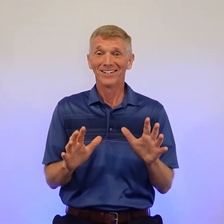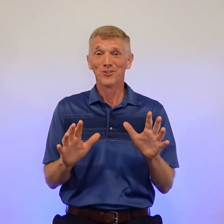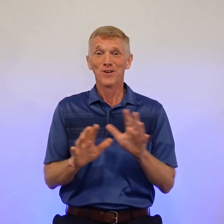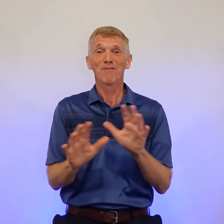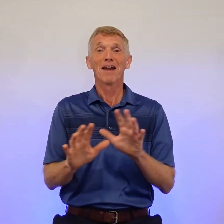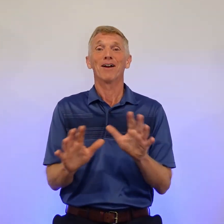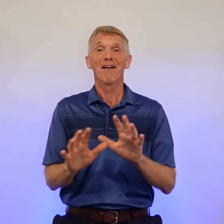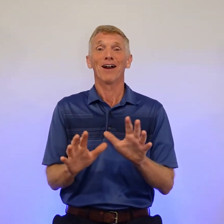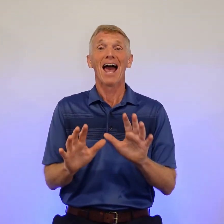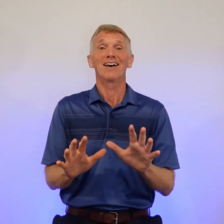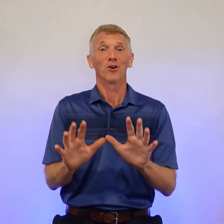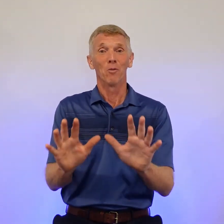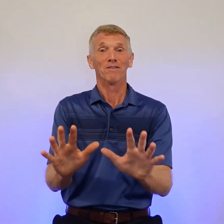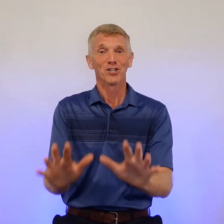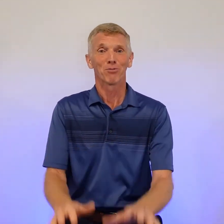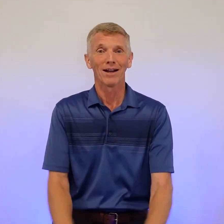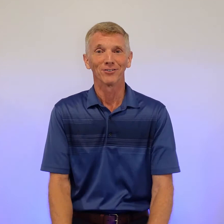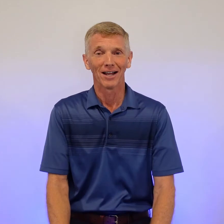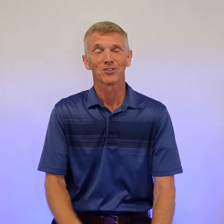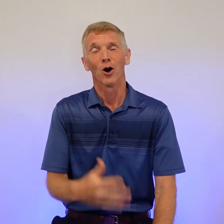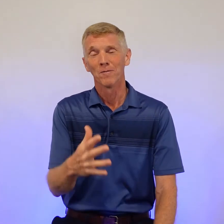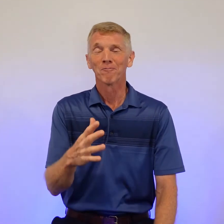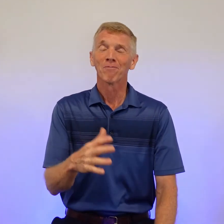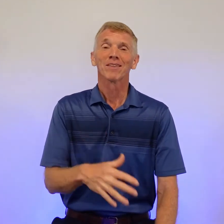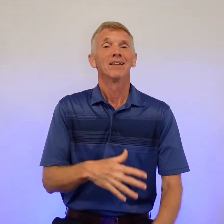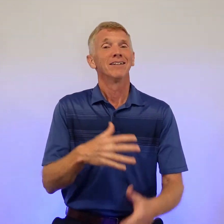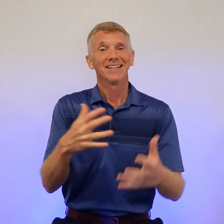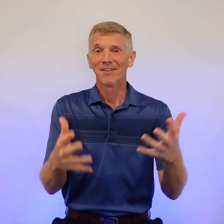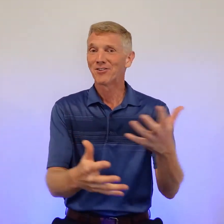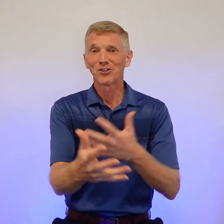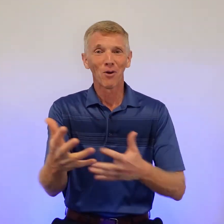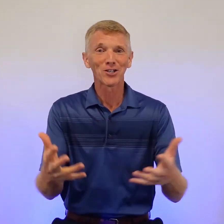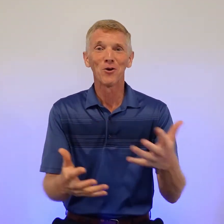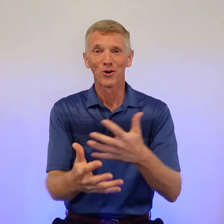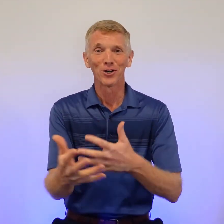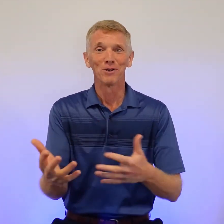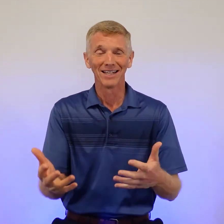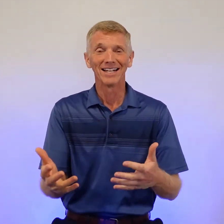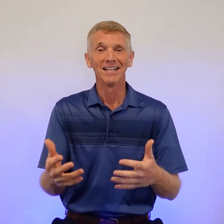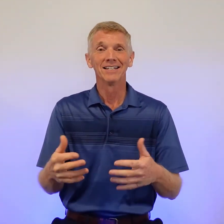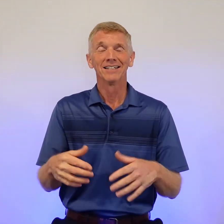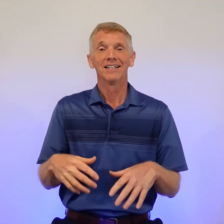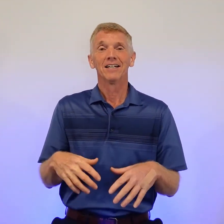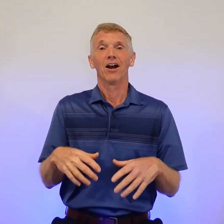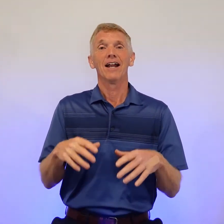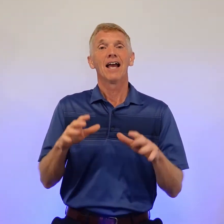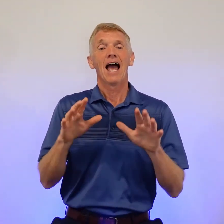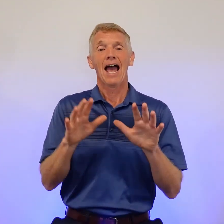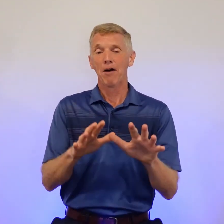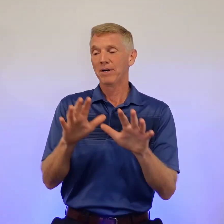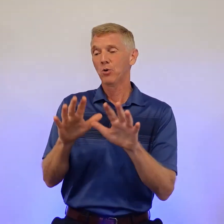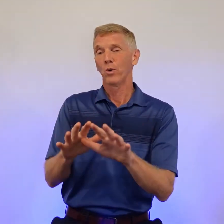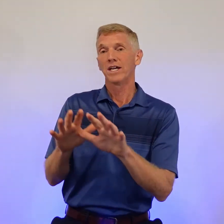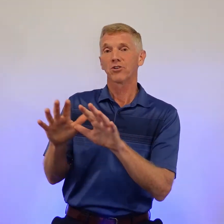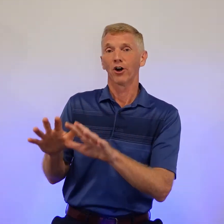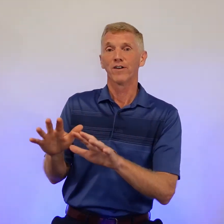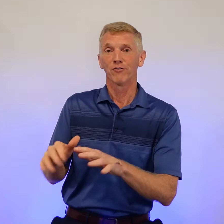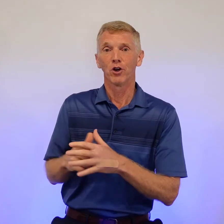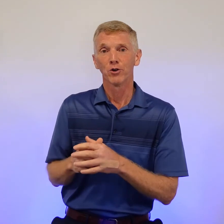never, ever ask a woman if she's pregnant or not. So in a situation where you're related, all right, how many weeks are you